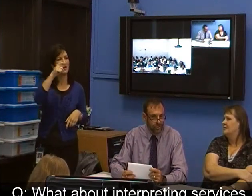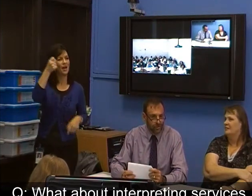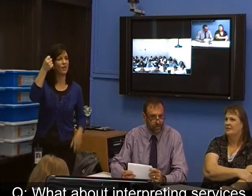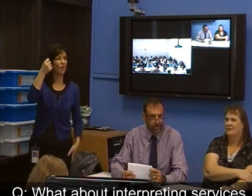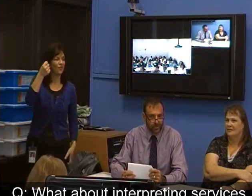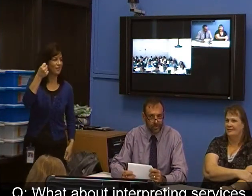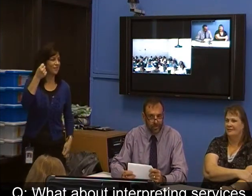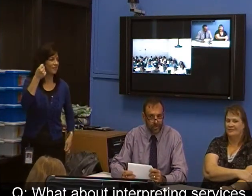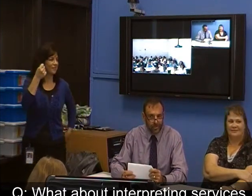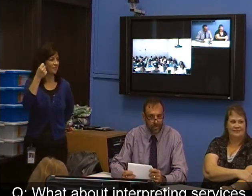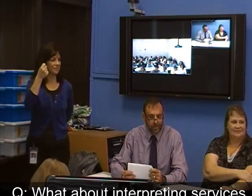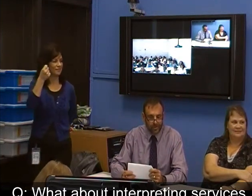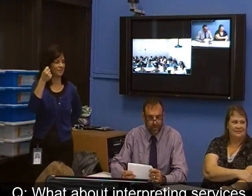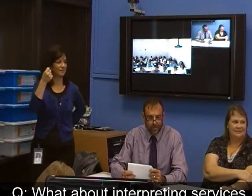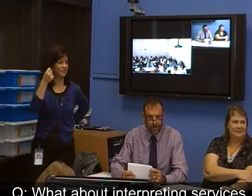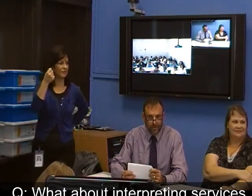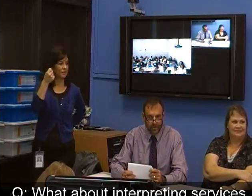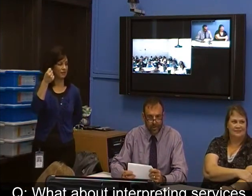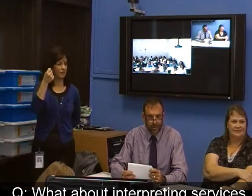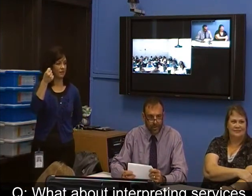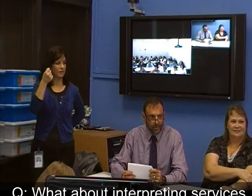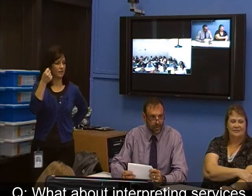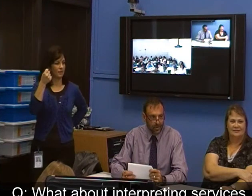hold? Sure.